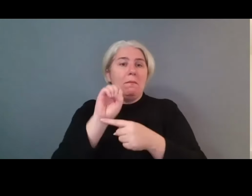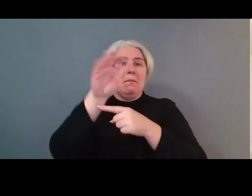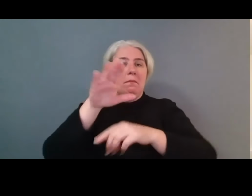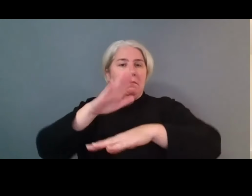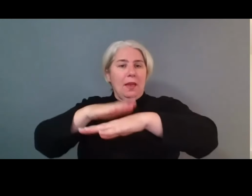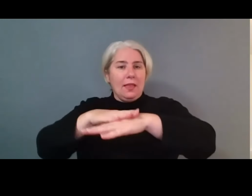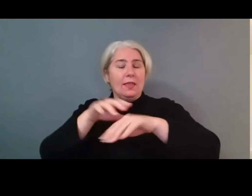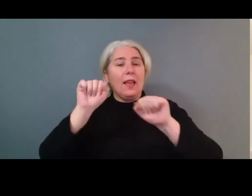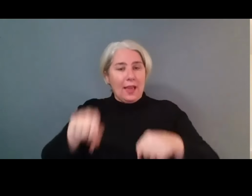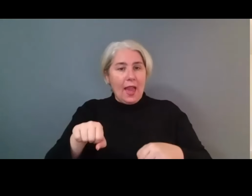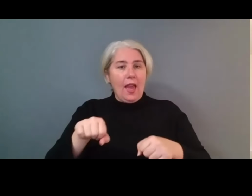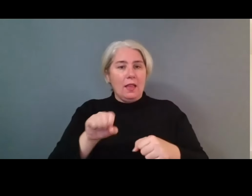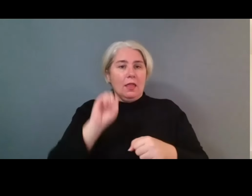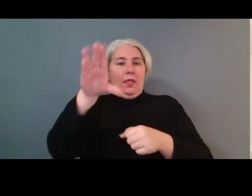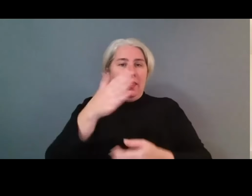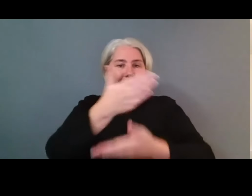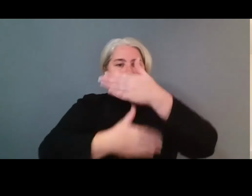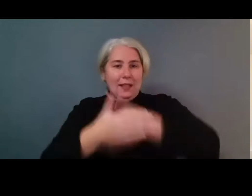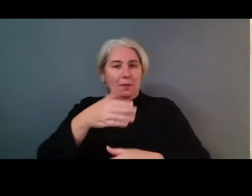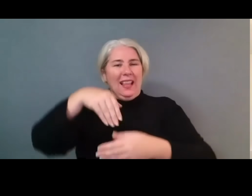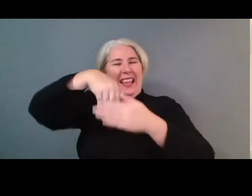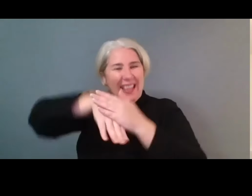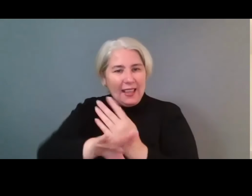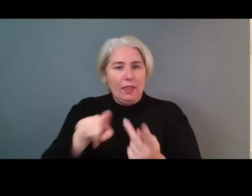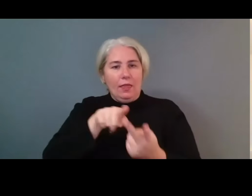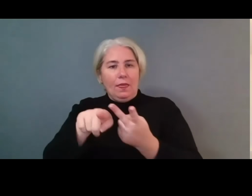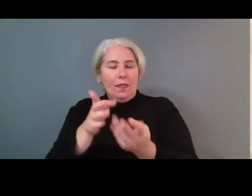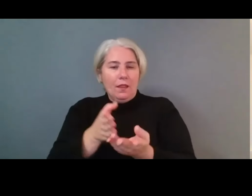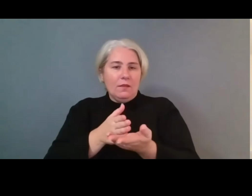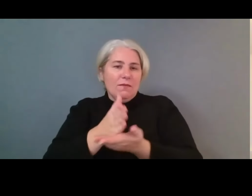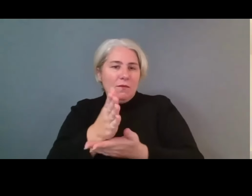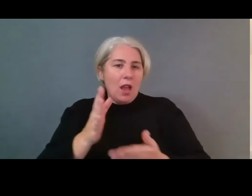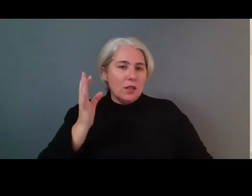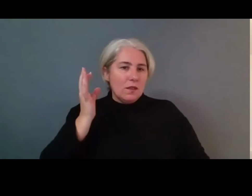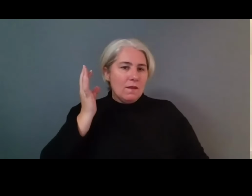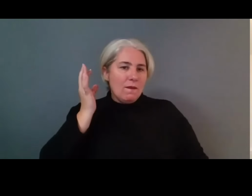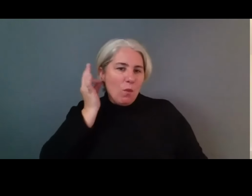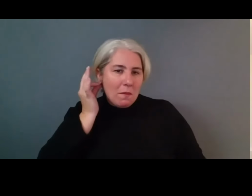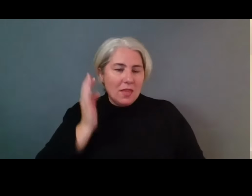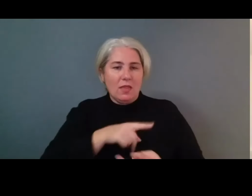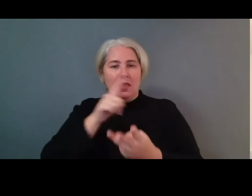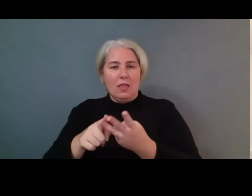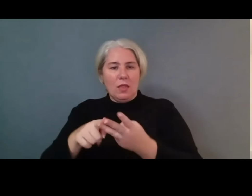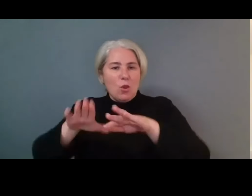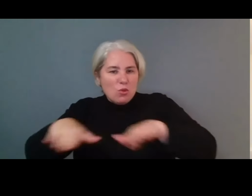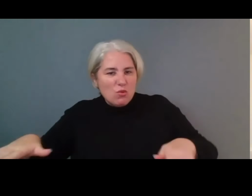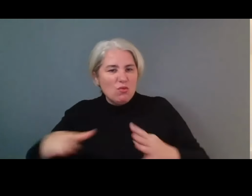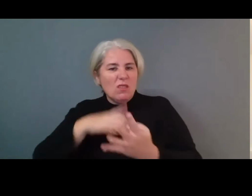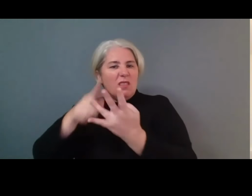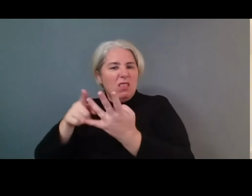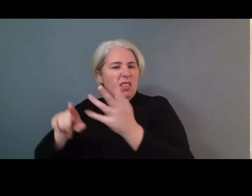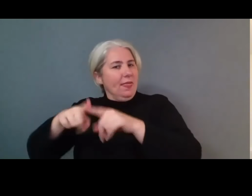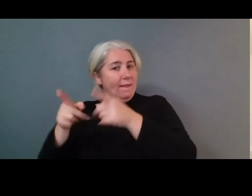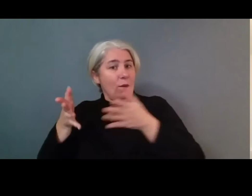disability issues in the reporting process. Regional networks are very valuable because